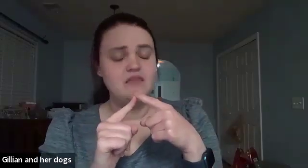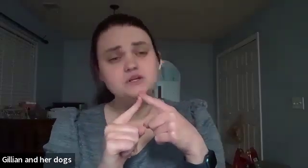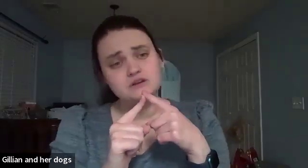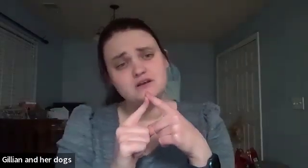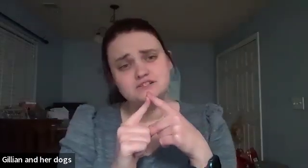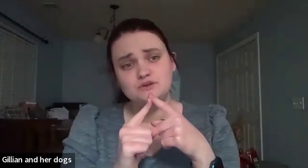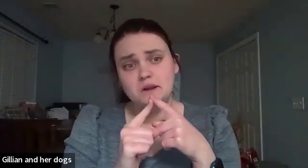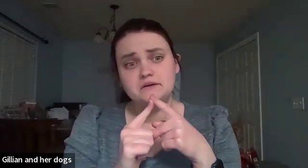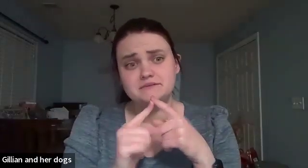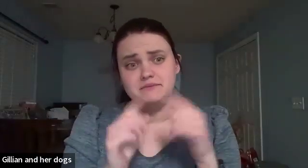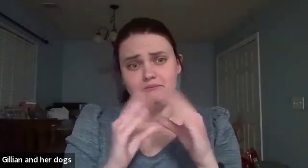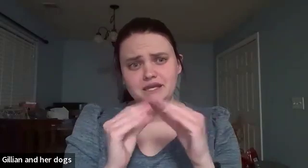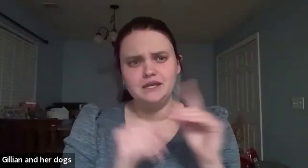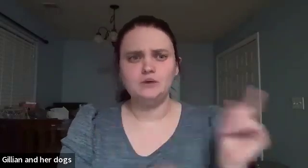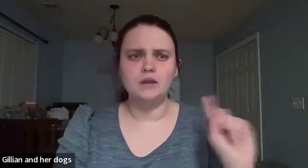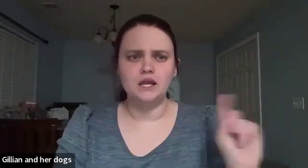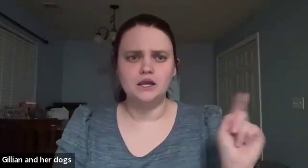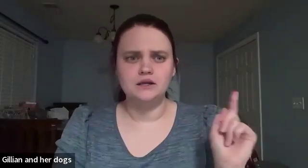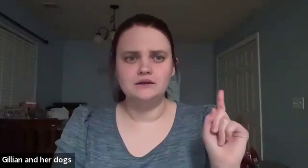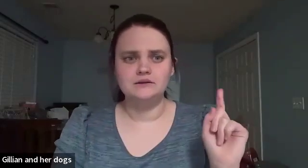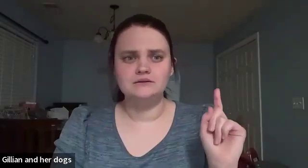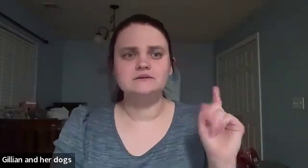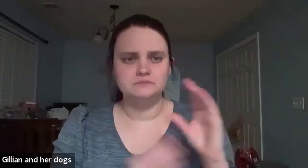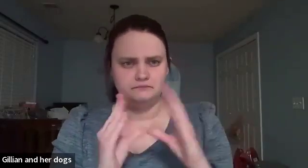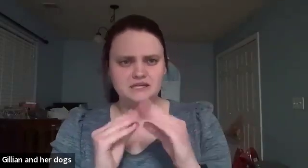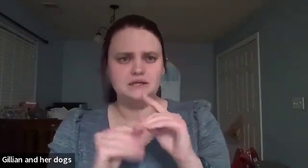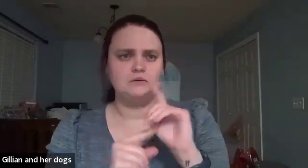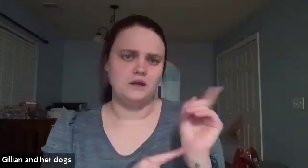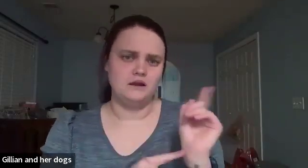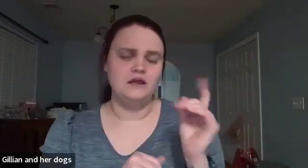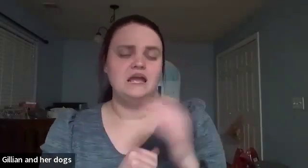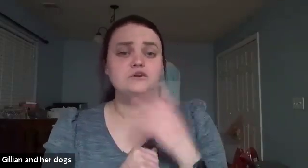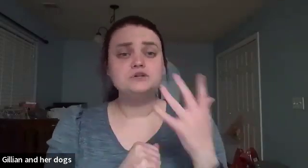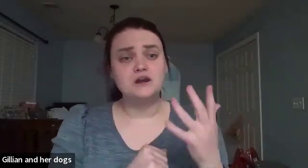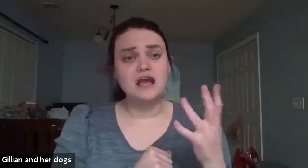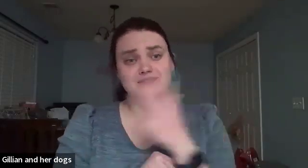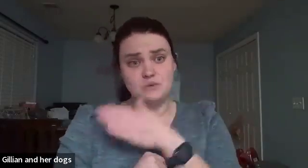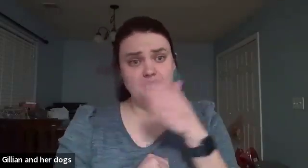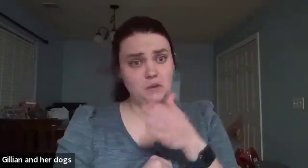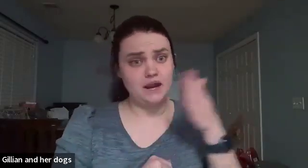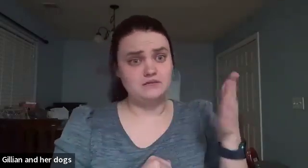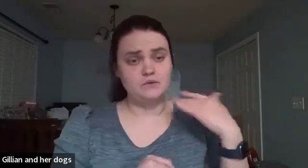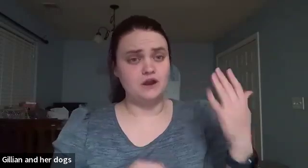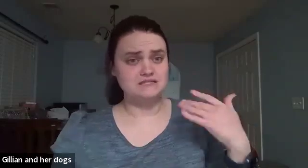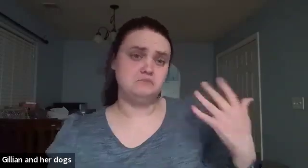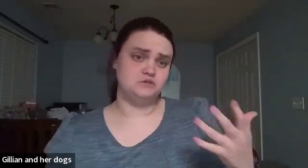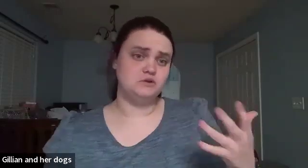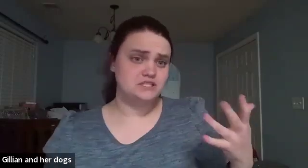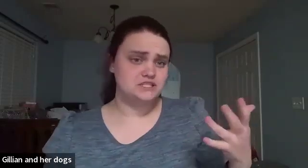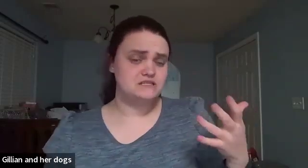that one you can also do where is the meeting? Meeting, where? Meeting, where? If you were trying to ask when, where, like when you're asking multiple